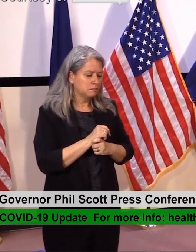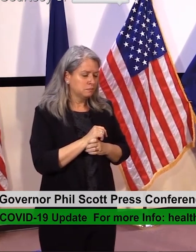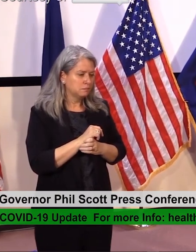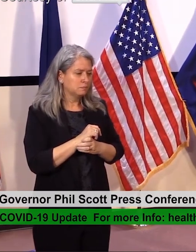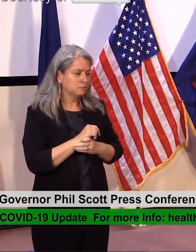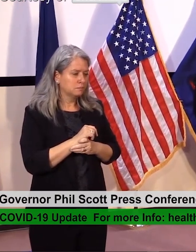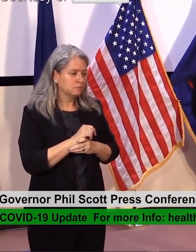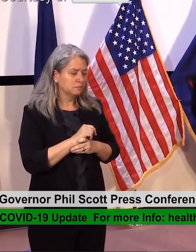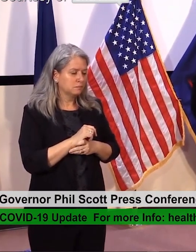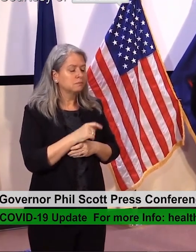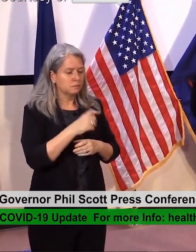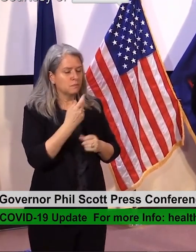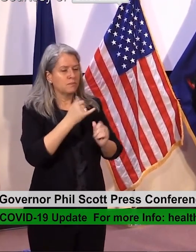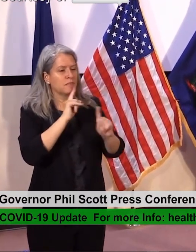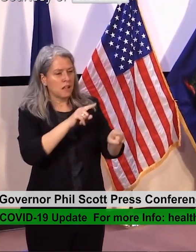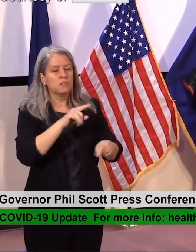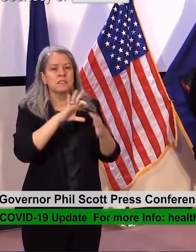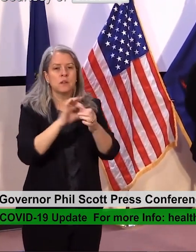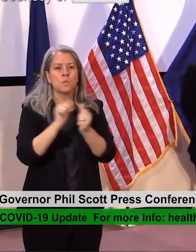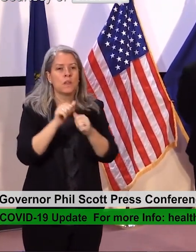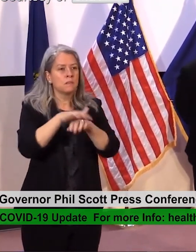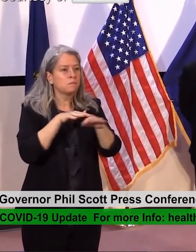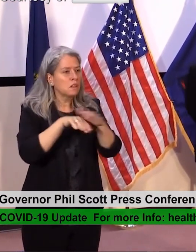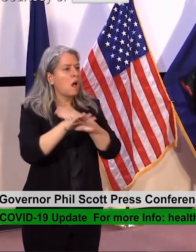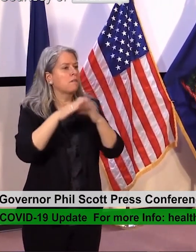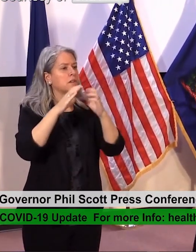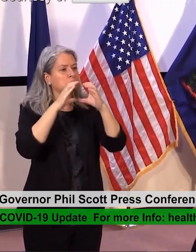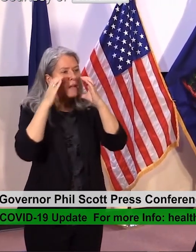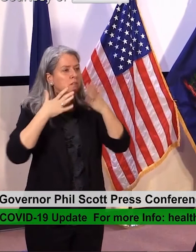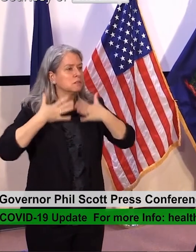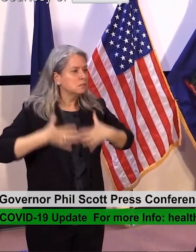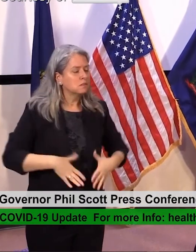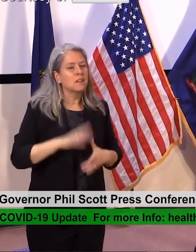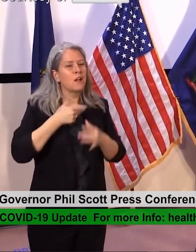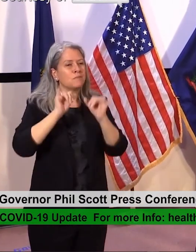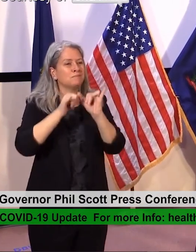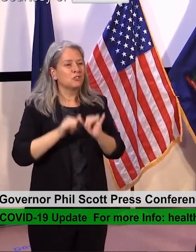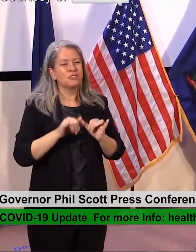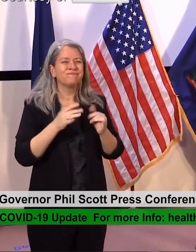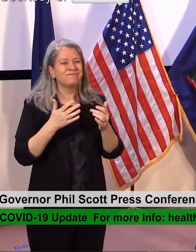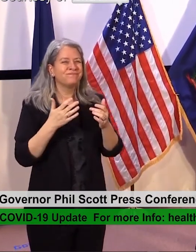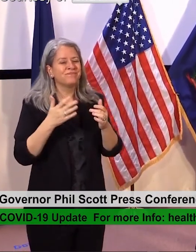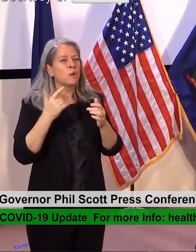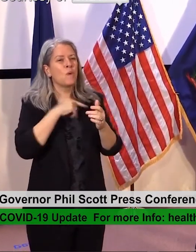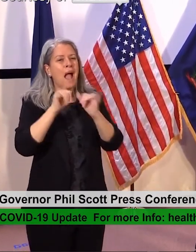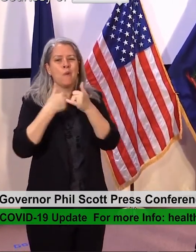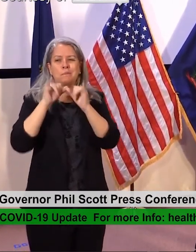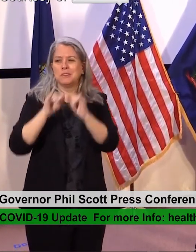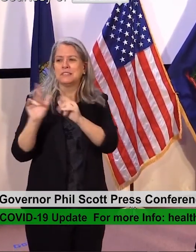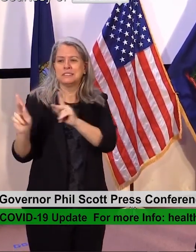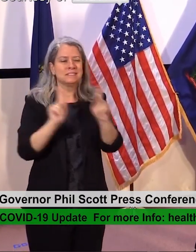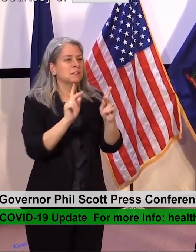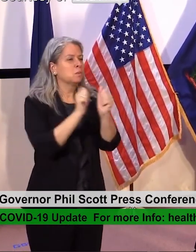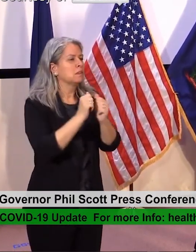Ann. So, Ann, relative to PPE, we measure it at the moment in terms of patient days. So based on